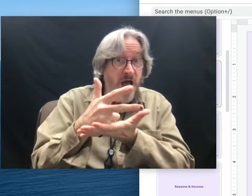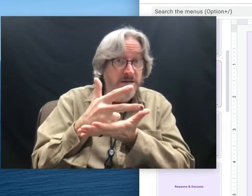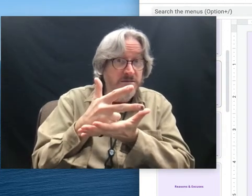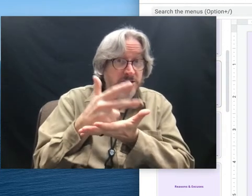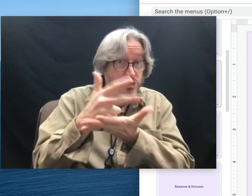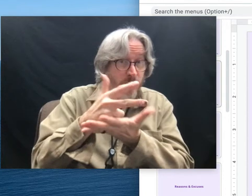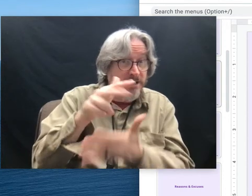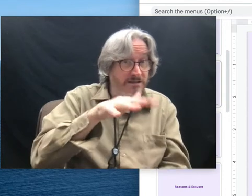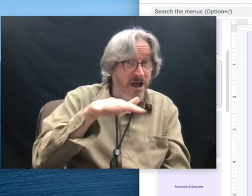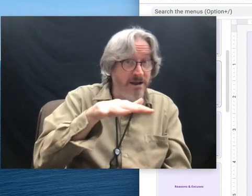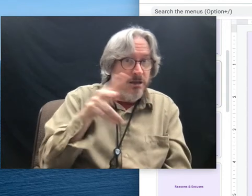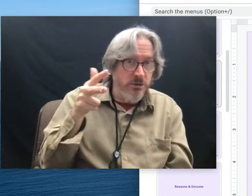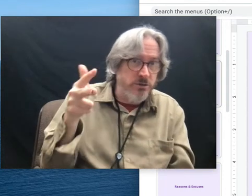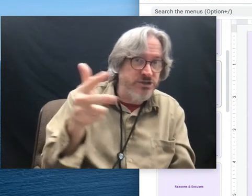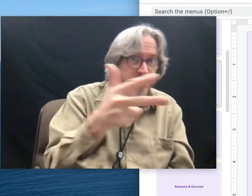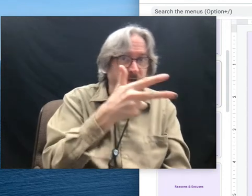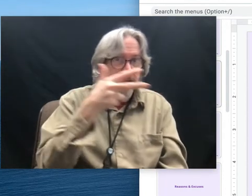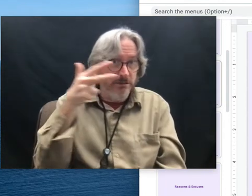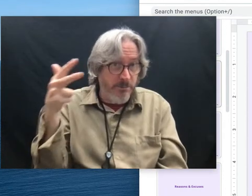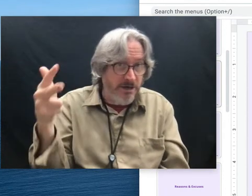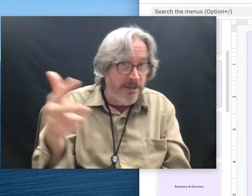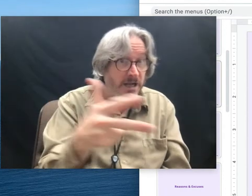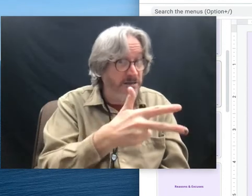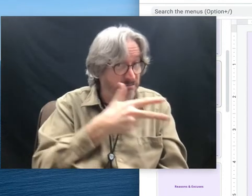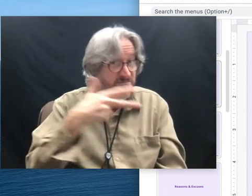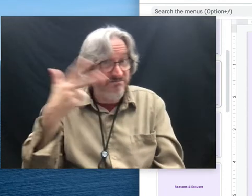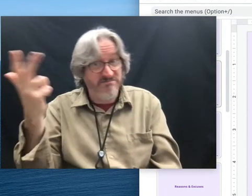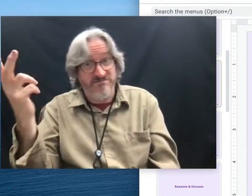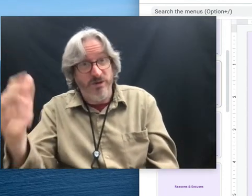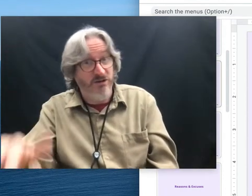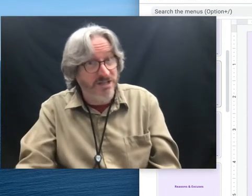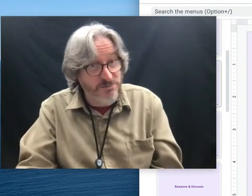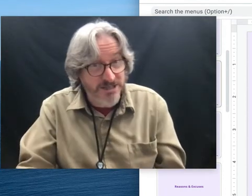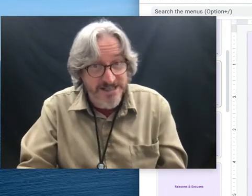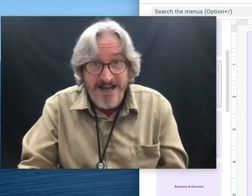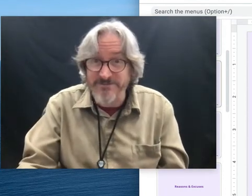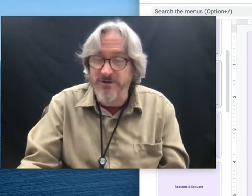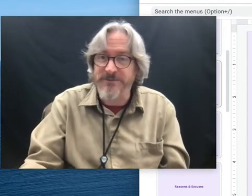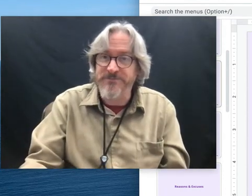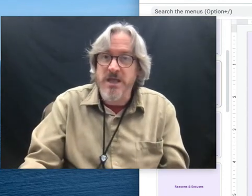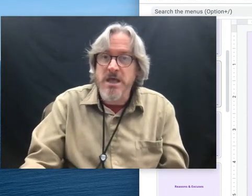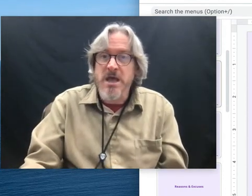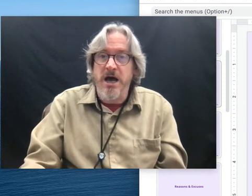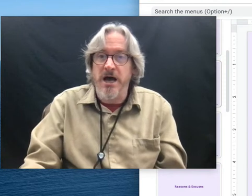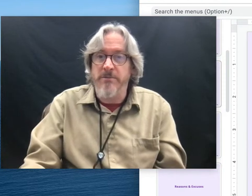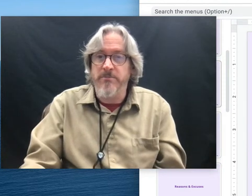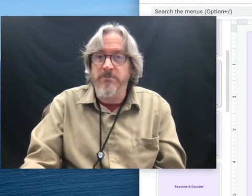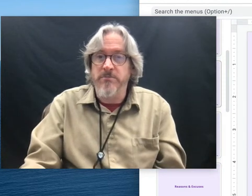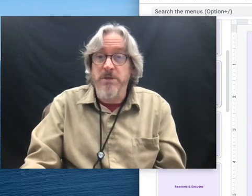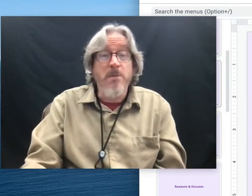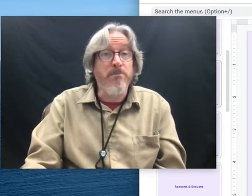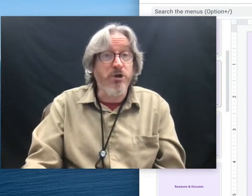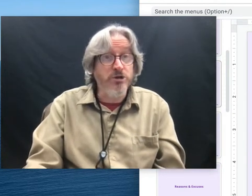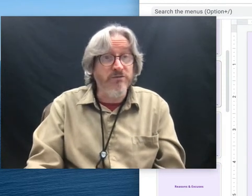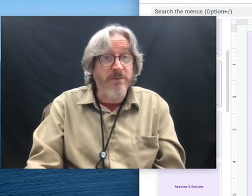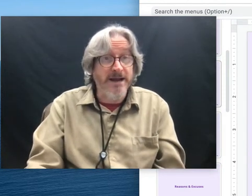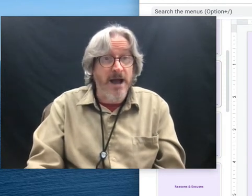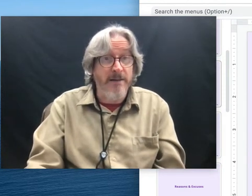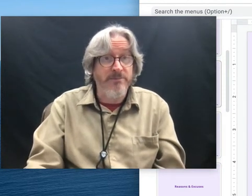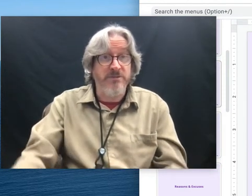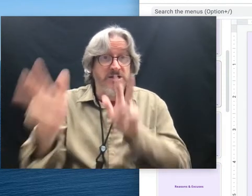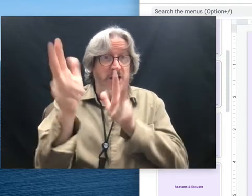parking lot. So parking lot, you were circling the parking lot. We all experienced that, right? Pulled over